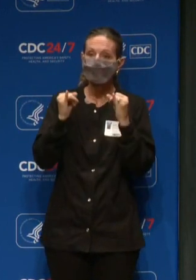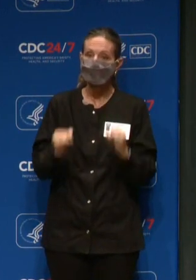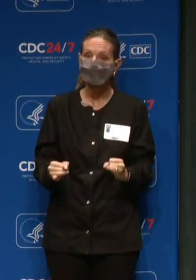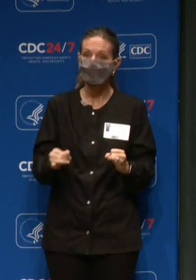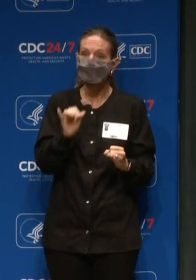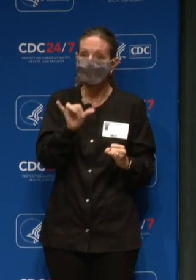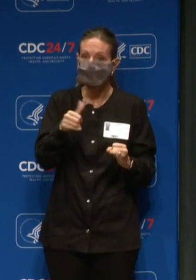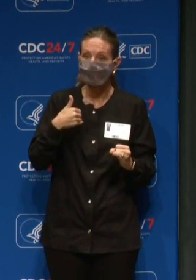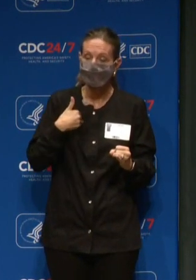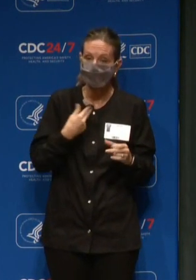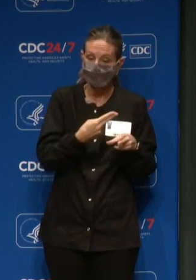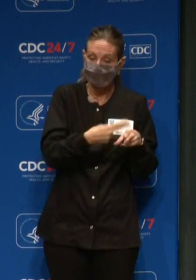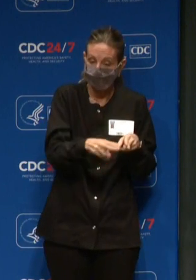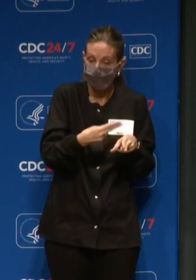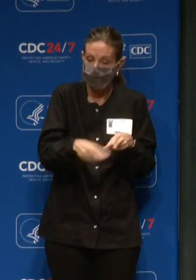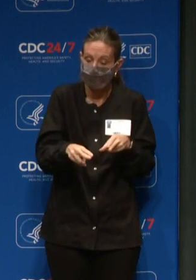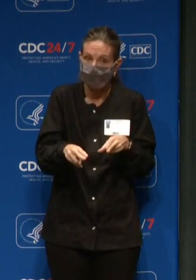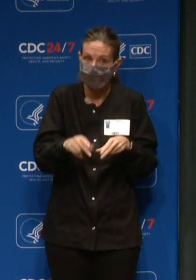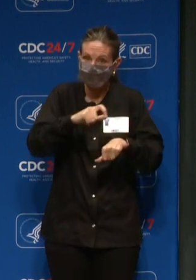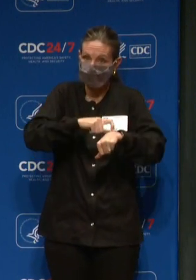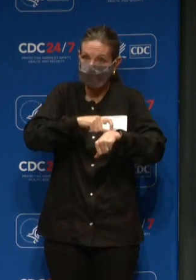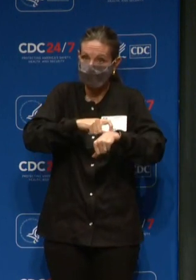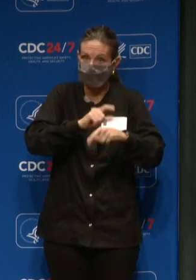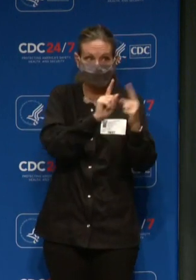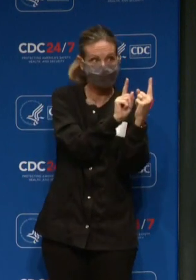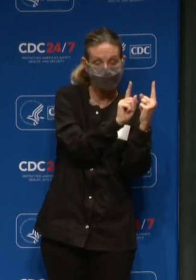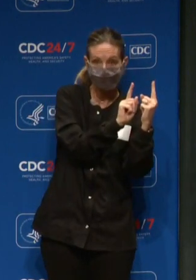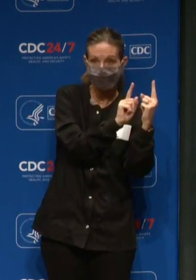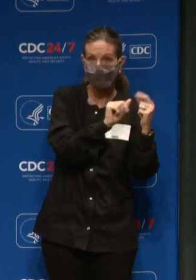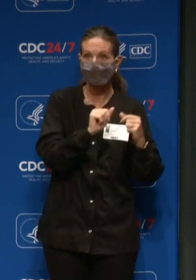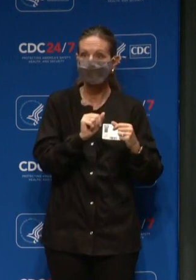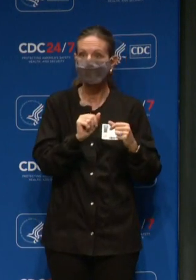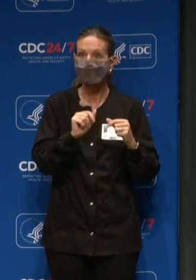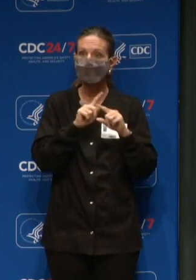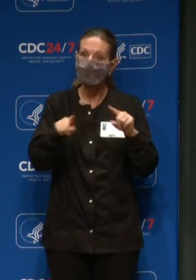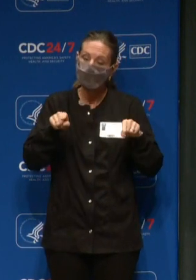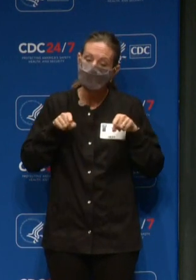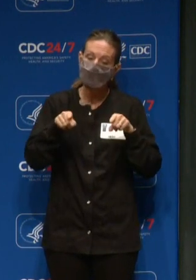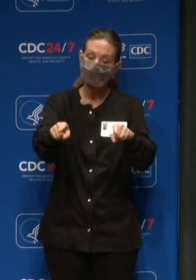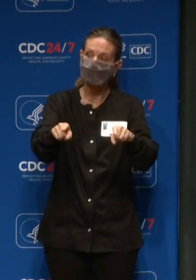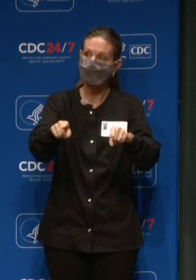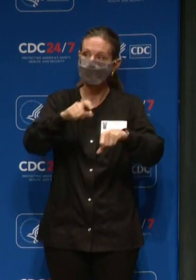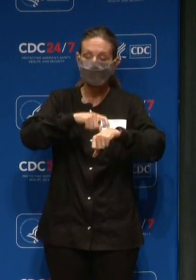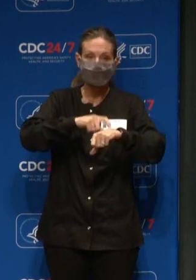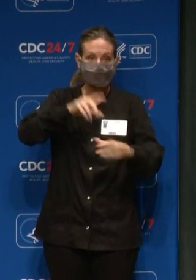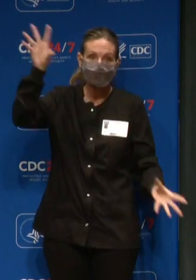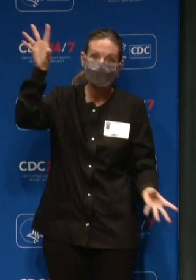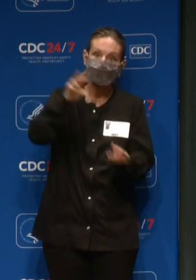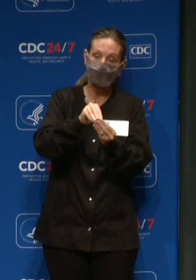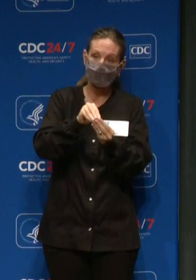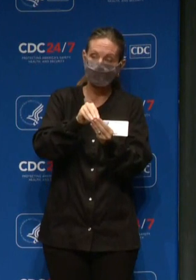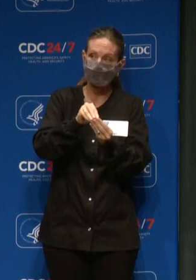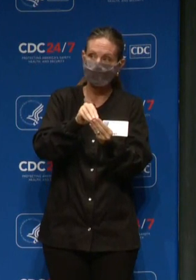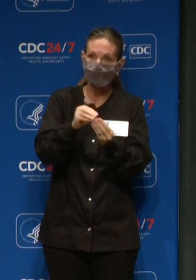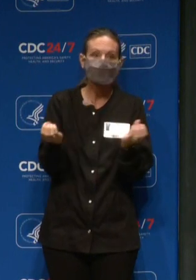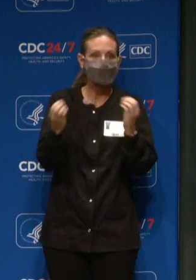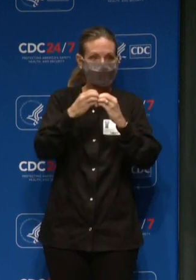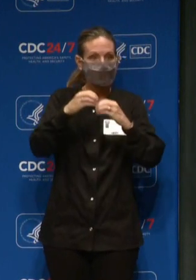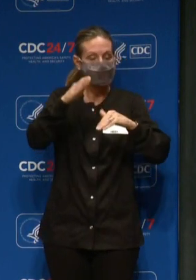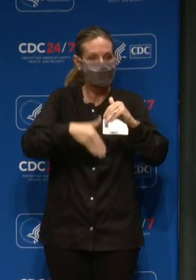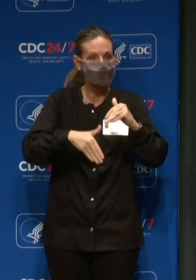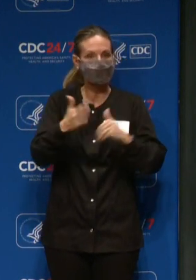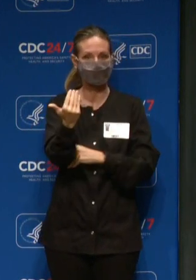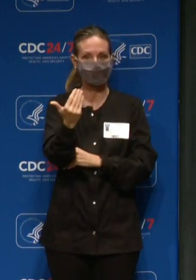of shorter contacts, but over time added up to more than 15